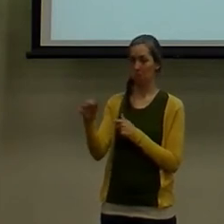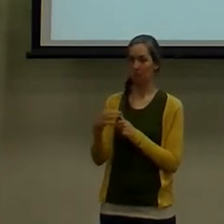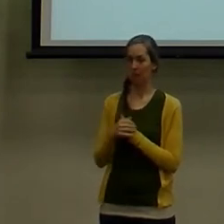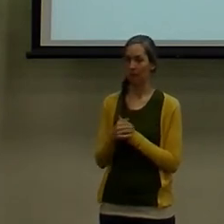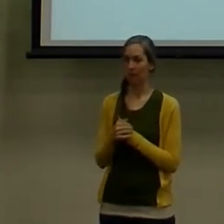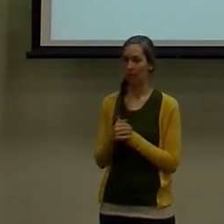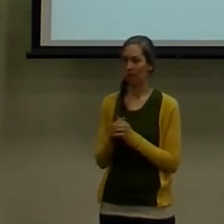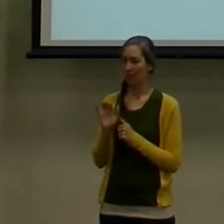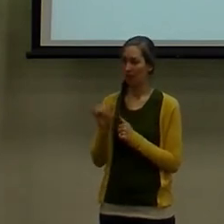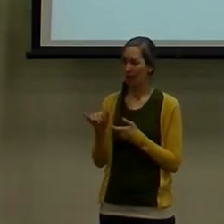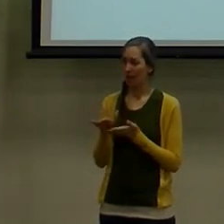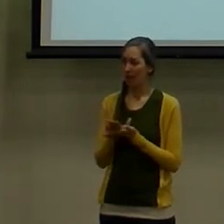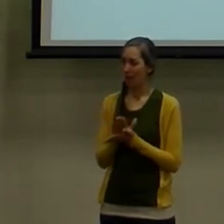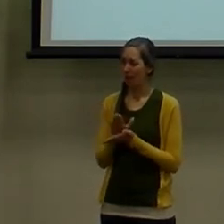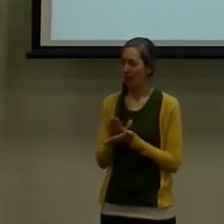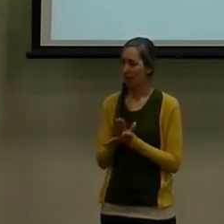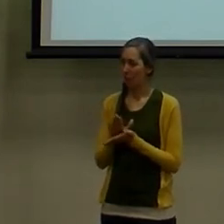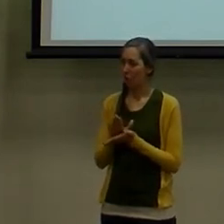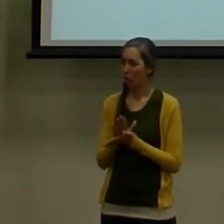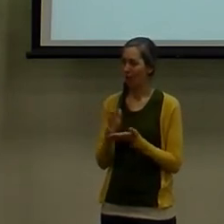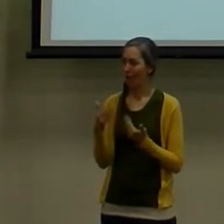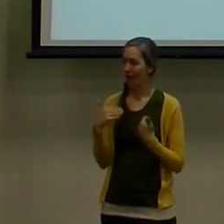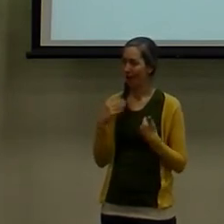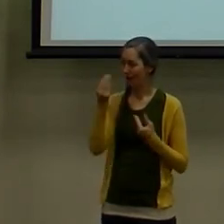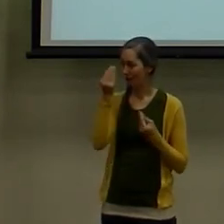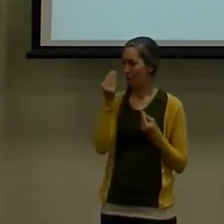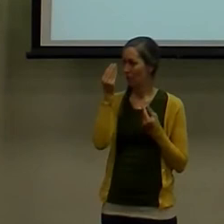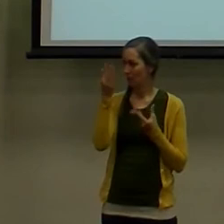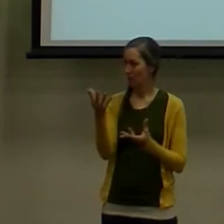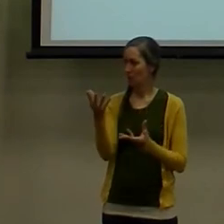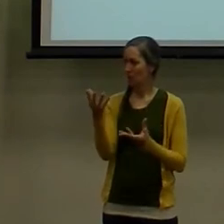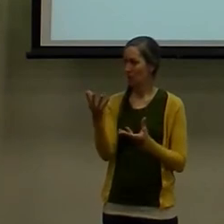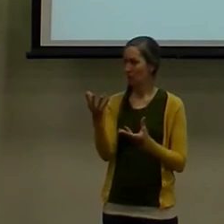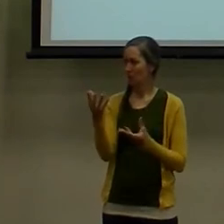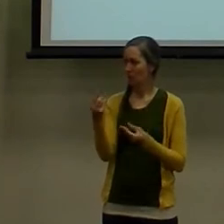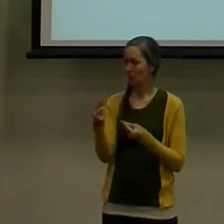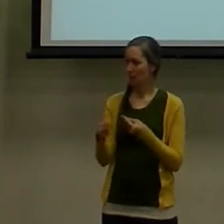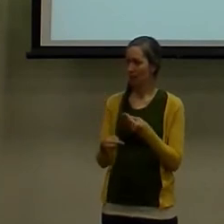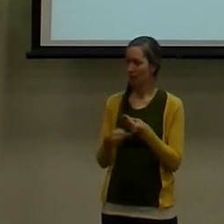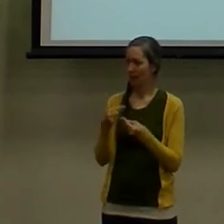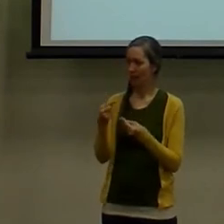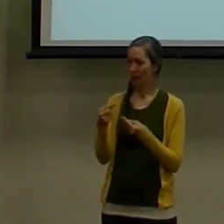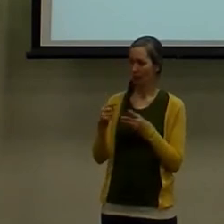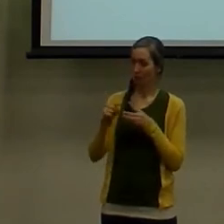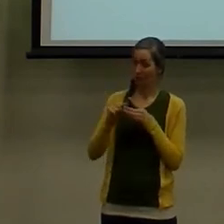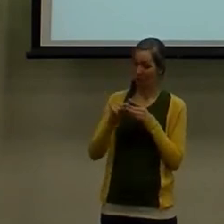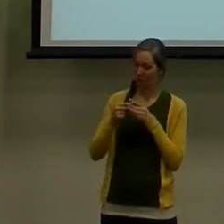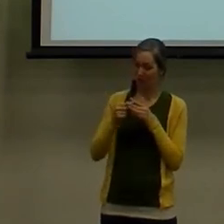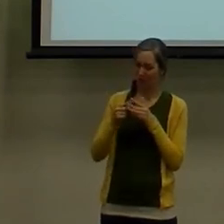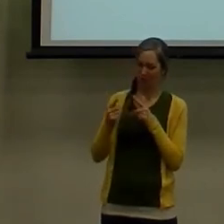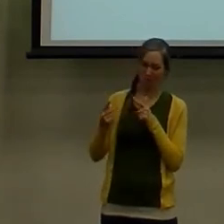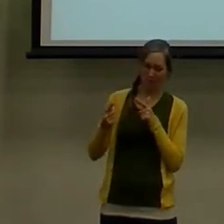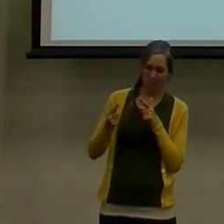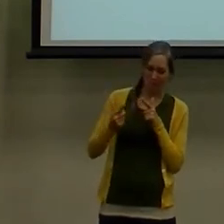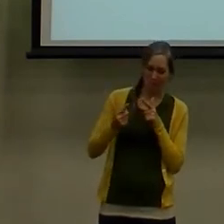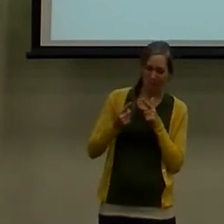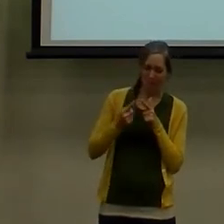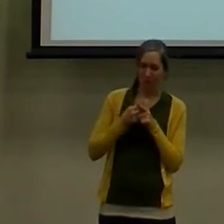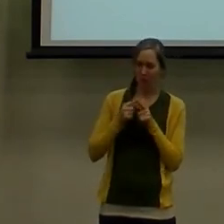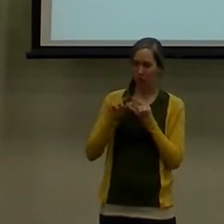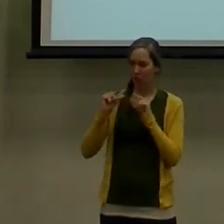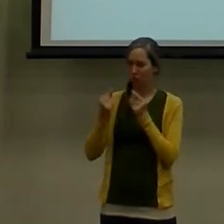1934. And that piece of paper contained information about the original first group from Birmingham,